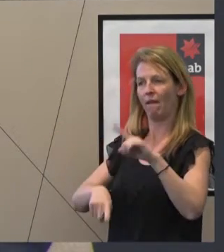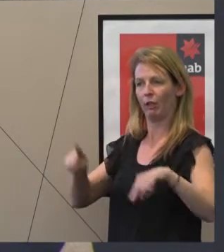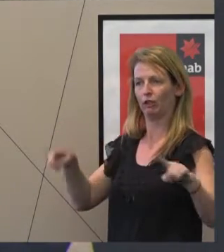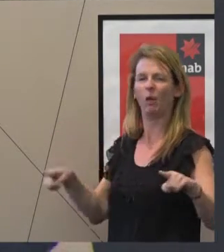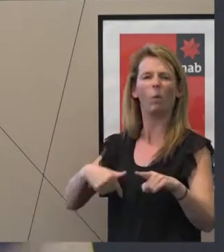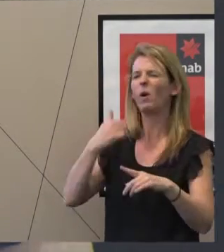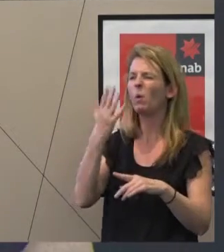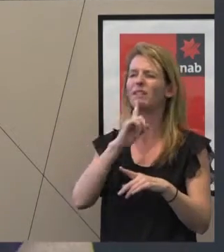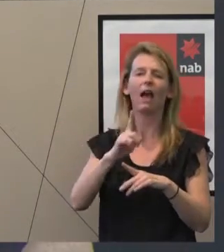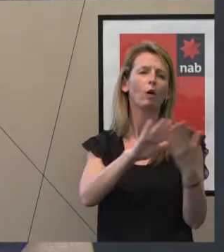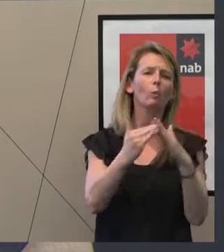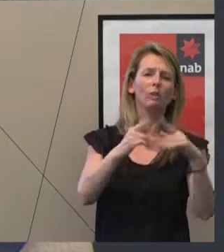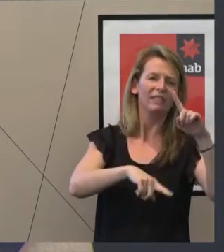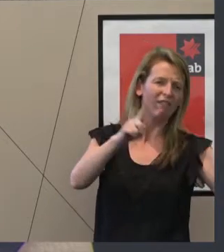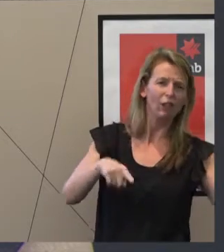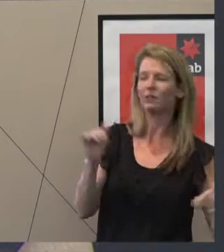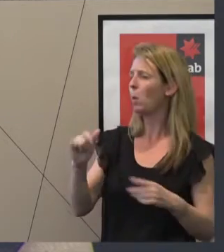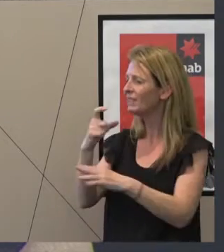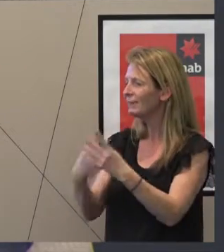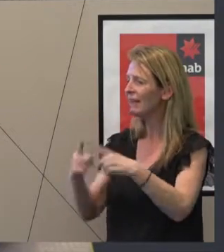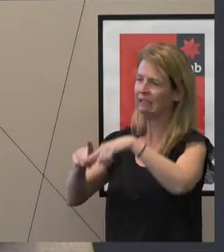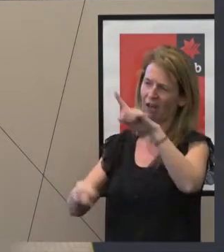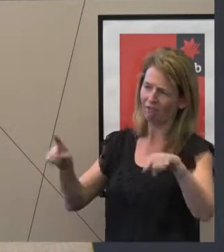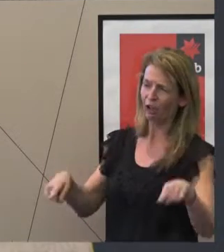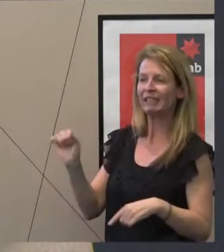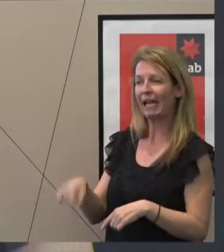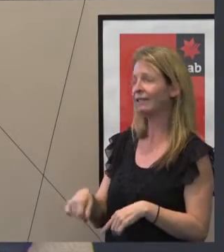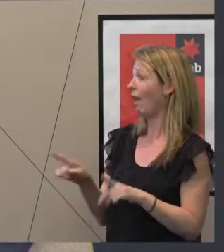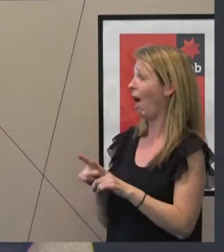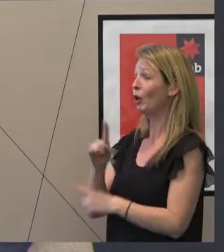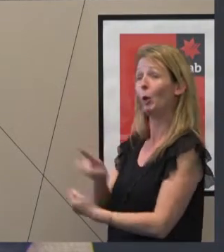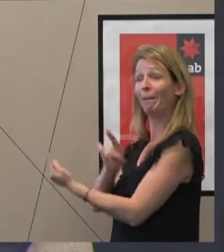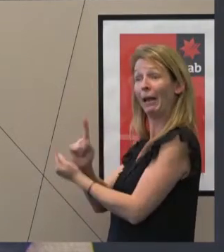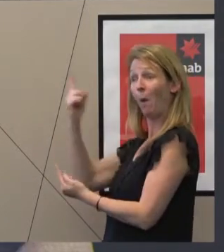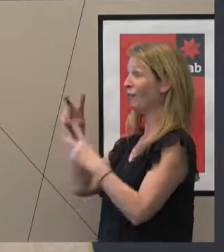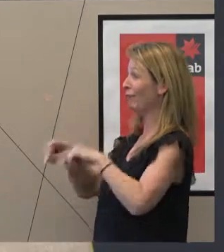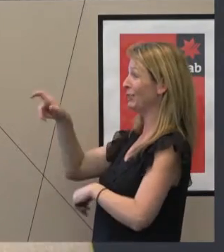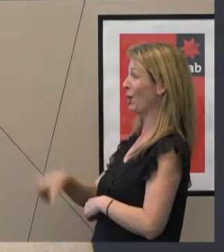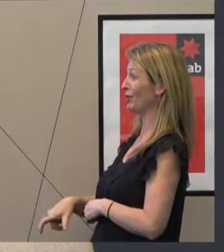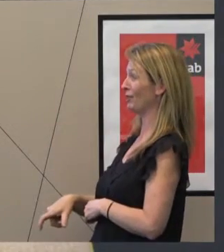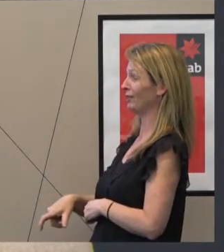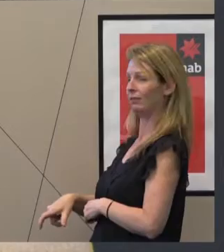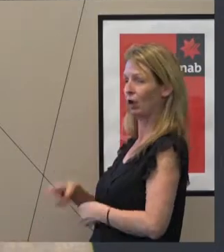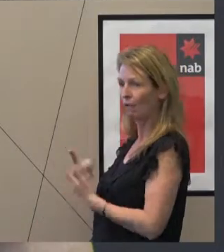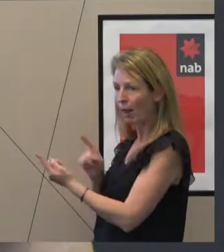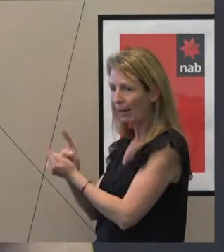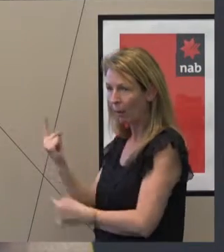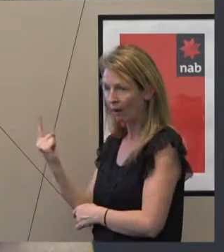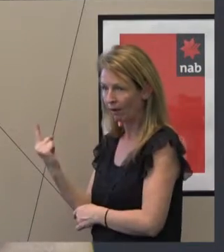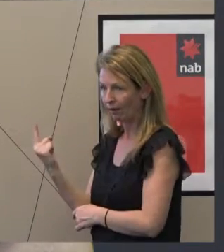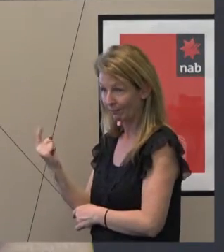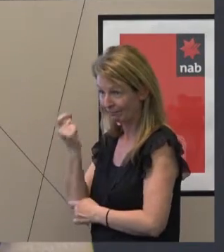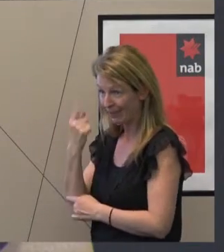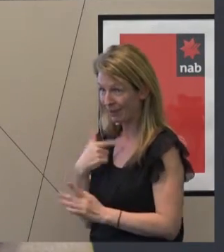community, diversity amongst disability. When you've met one researcher, you've met one researcher. Get